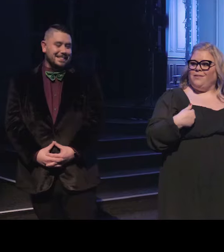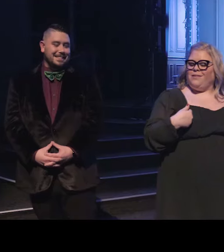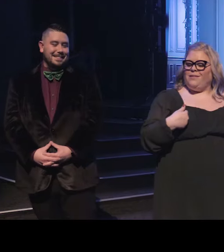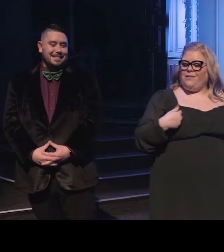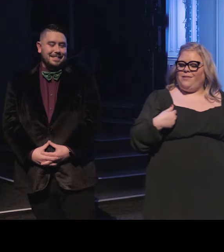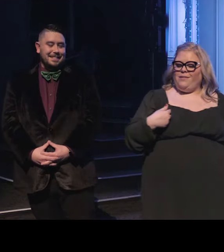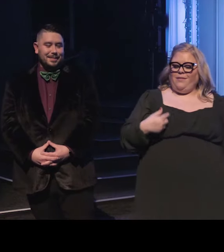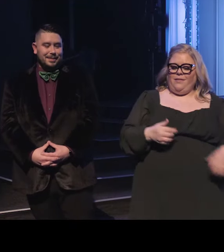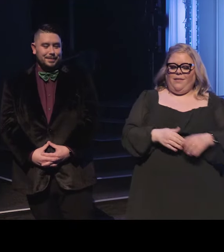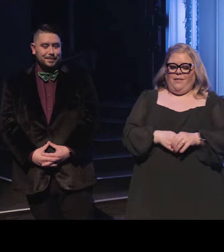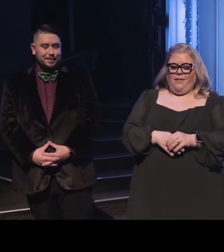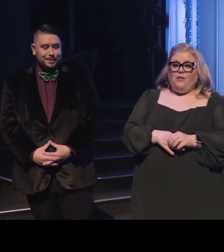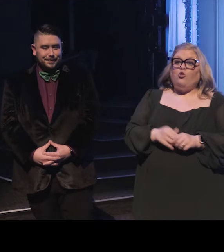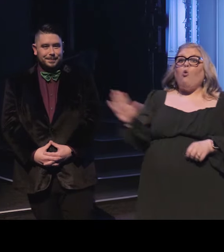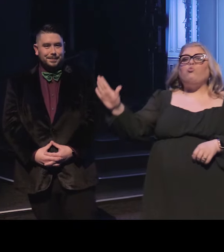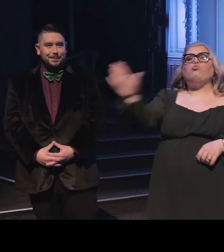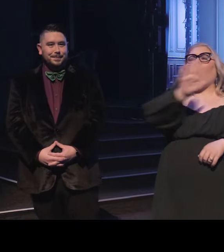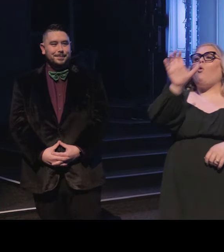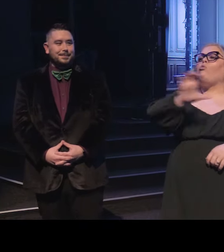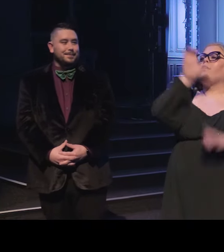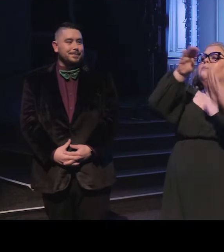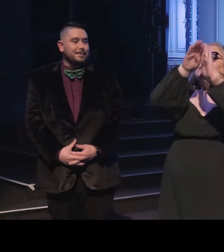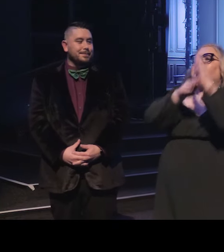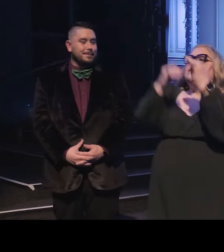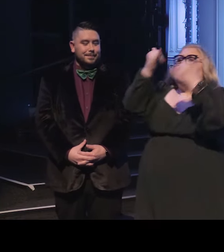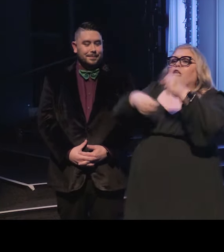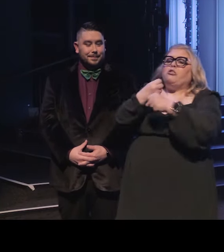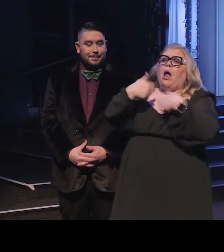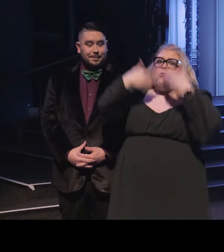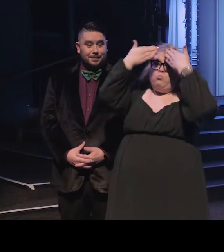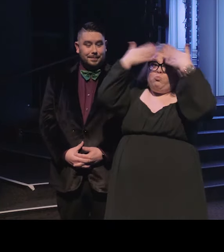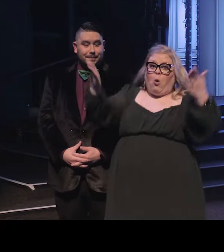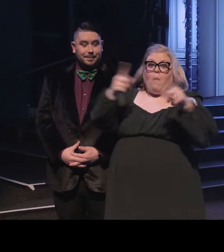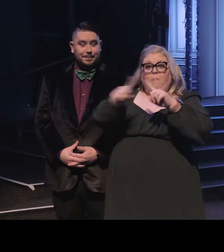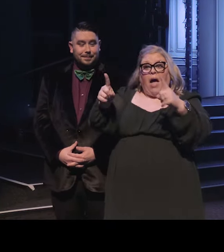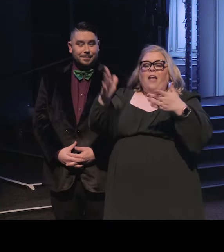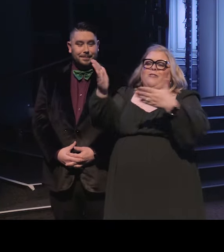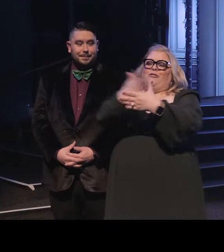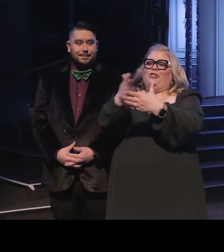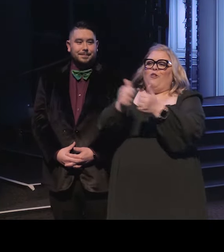So we don't know what's on your Christmas list this year, but here's ours.